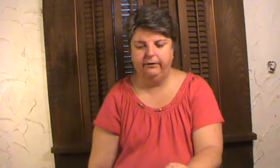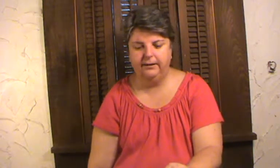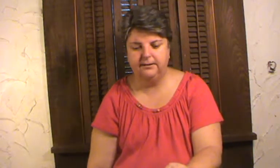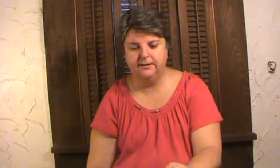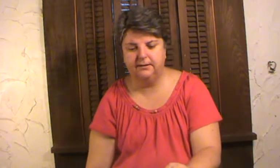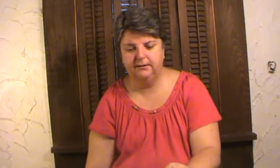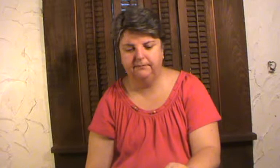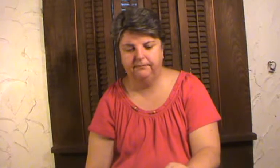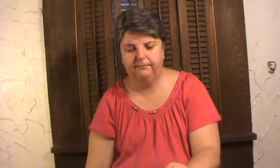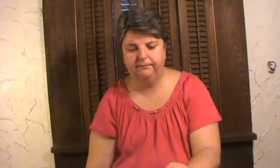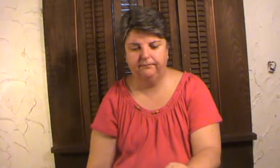Errands.